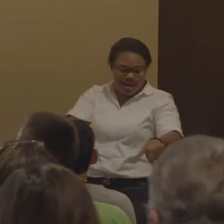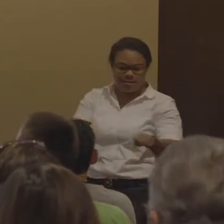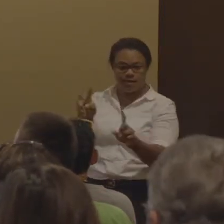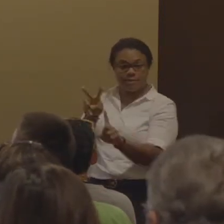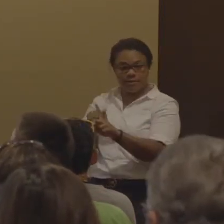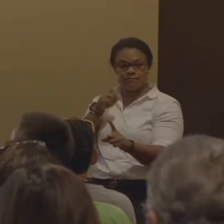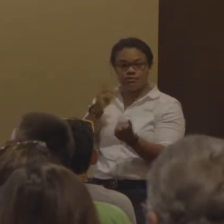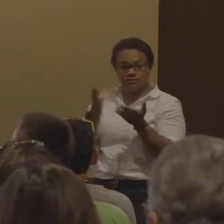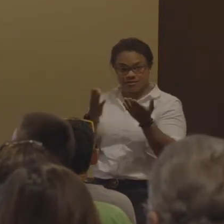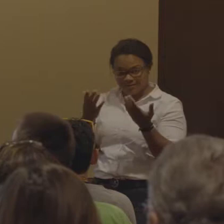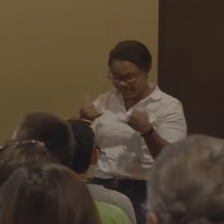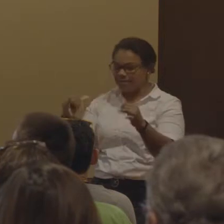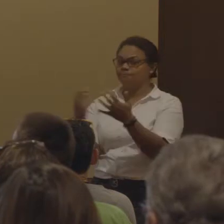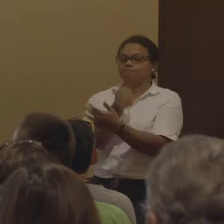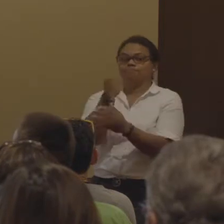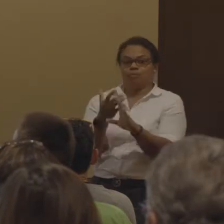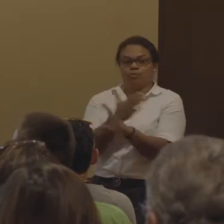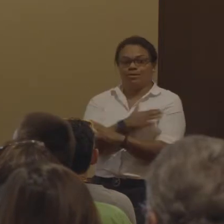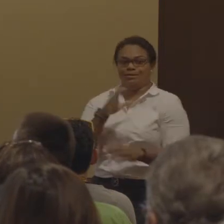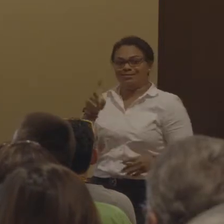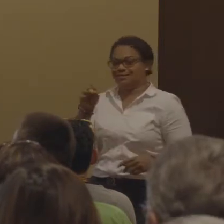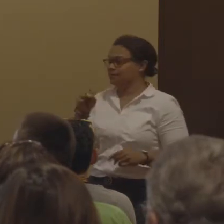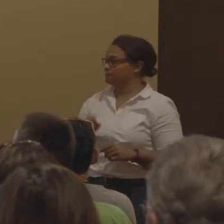and still get the pre-eds, okay?